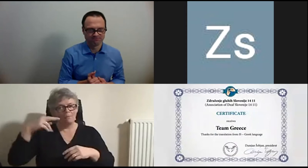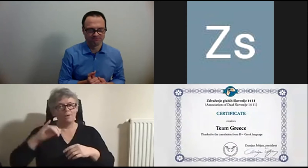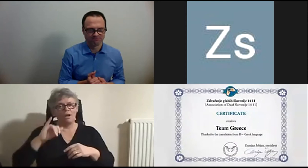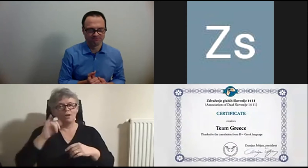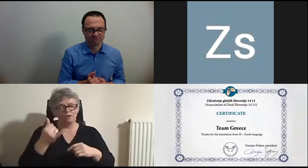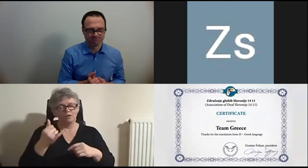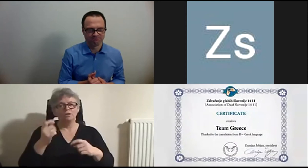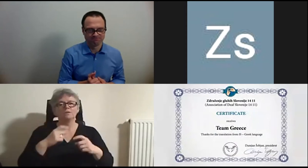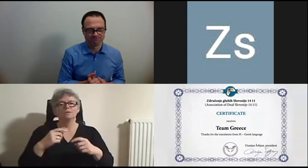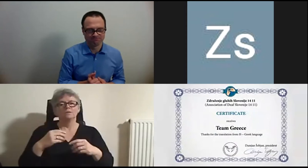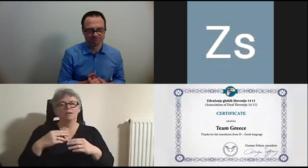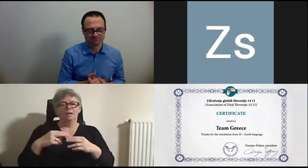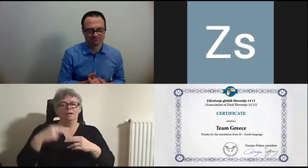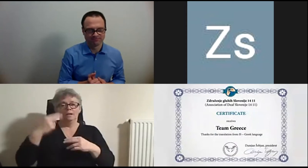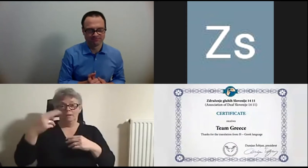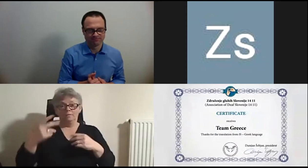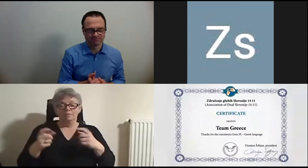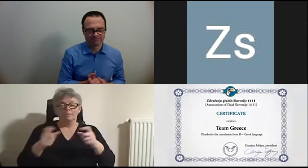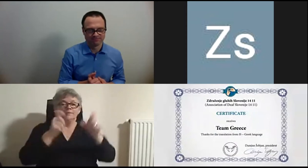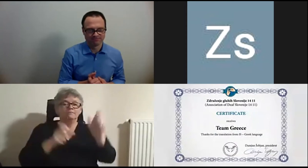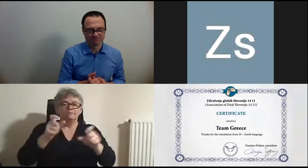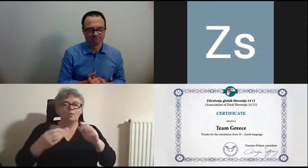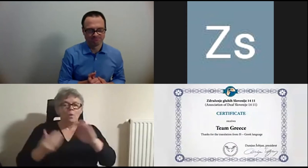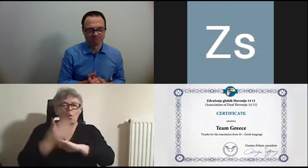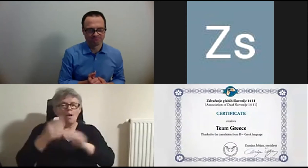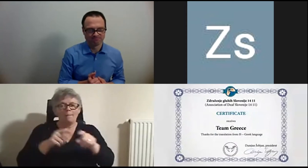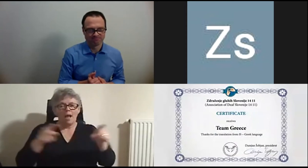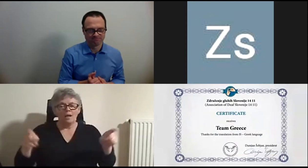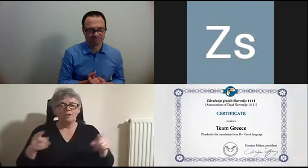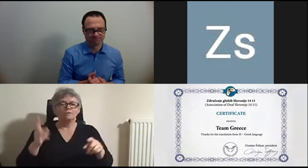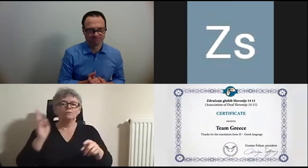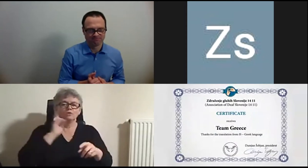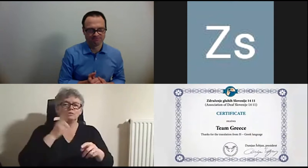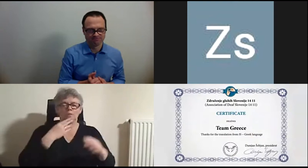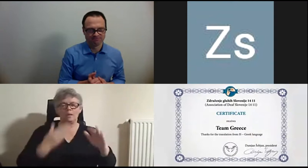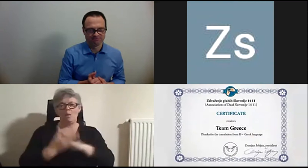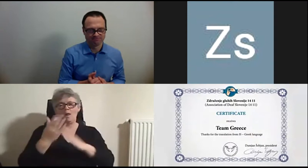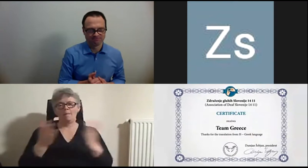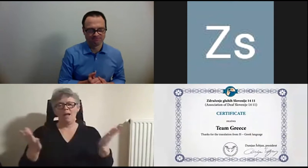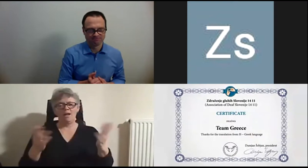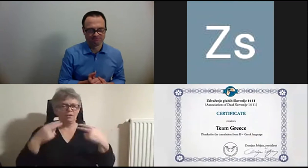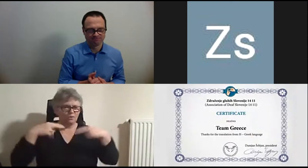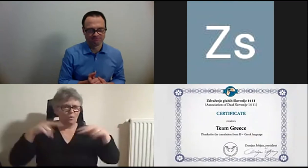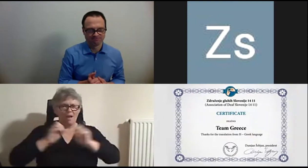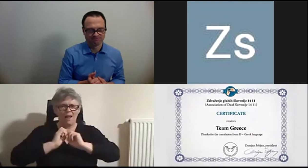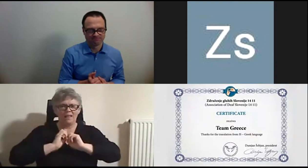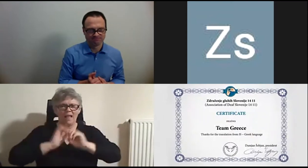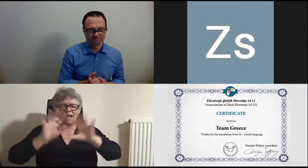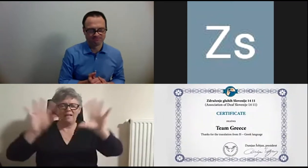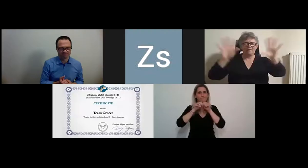I don't see Greece. Thank you, Dami. Thank you to all the interpreters and to all the deaf interpreters